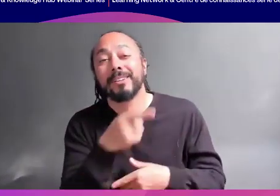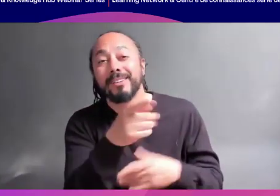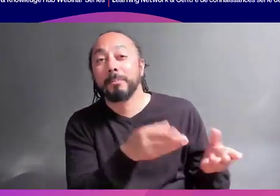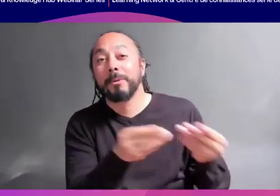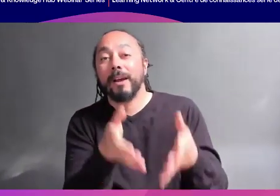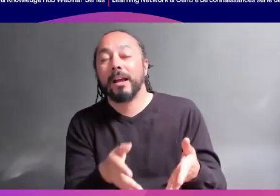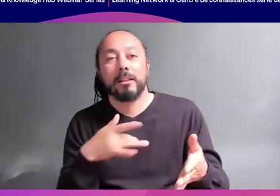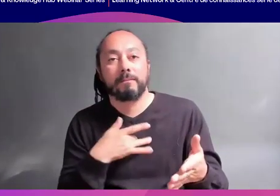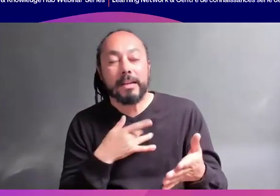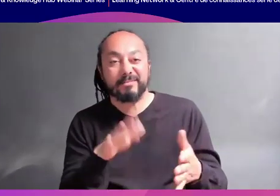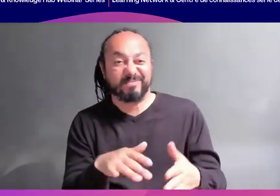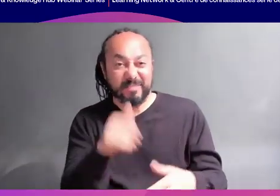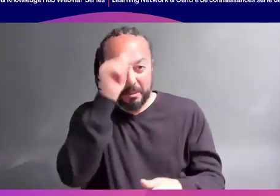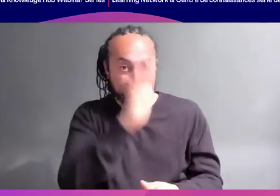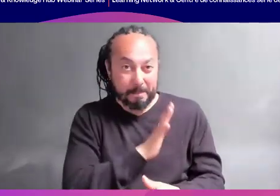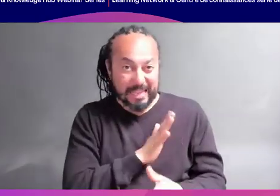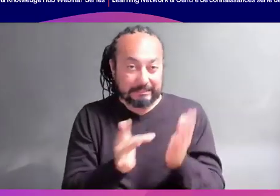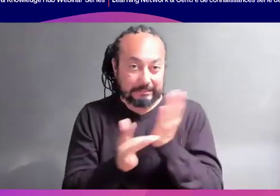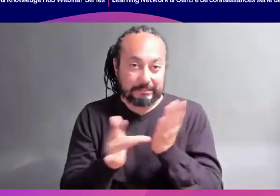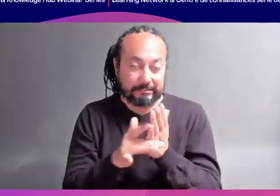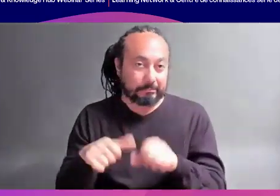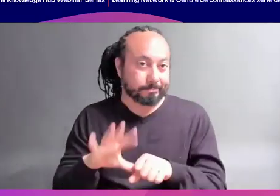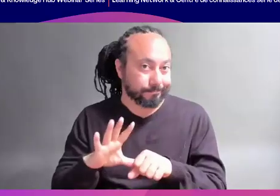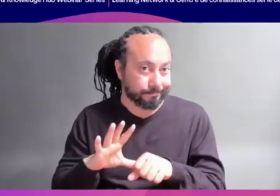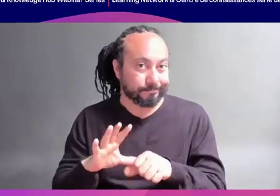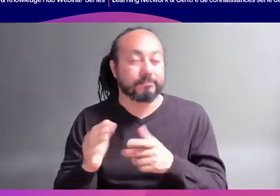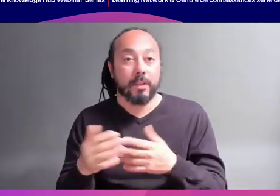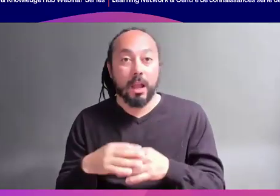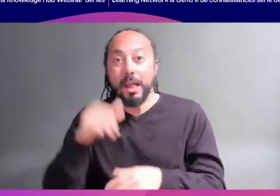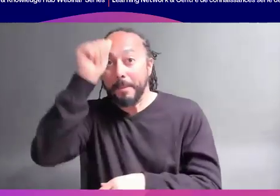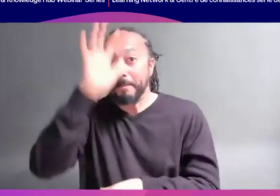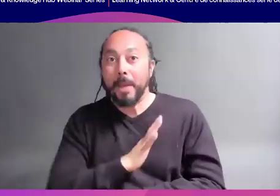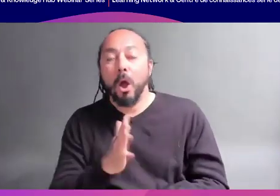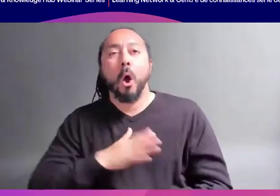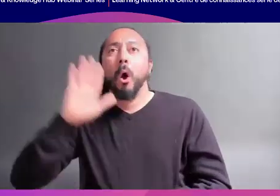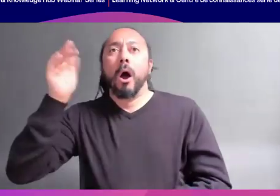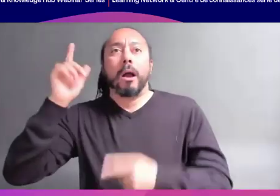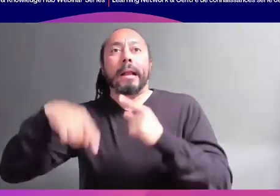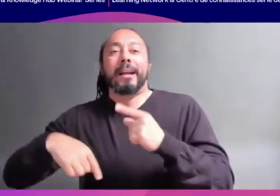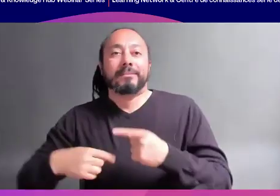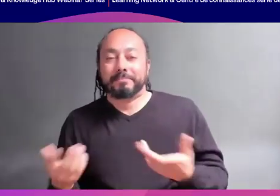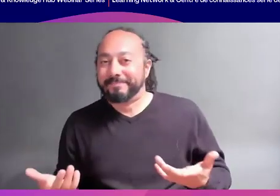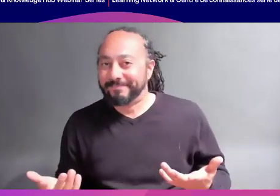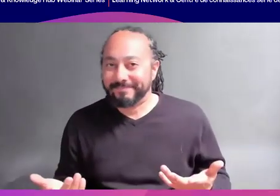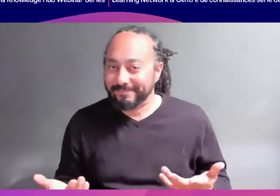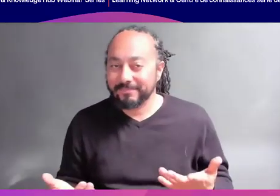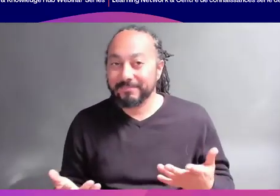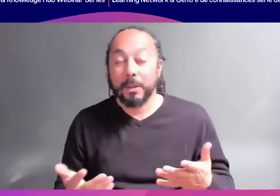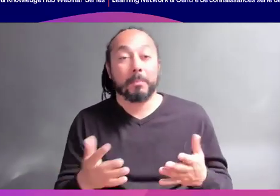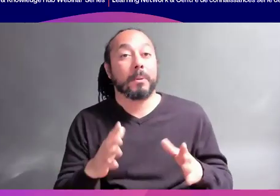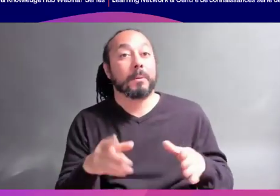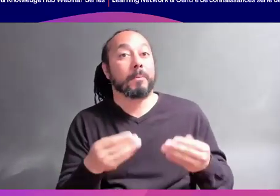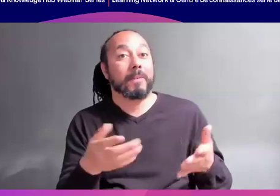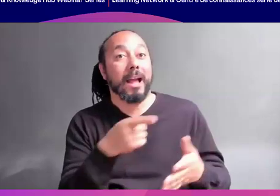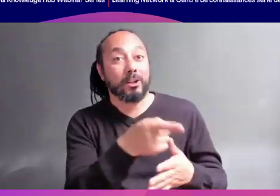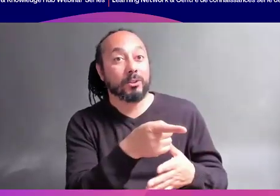didn't know how to do certain technological things than we actually heard from the men. So I'm not sure what that actually means. Maybe the providers were noticing